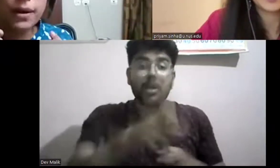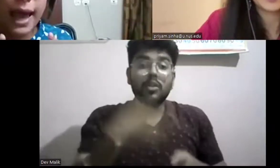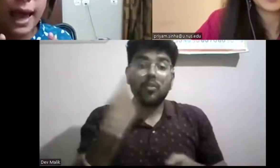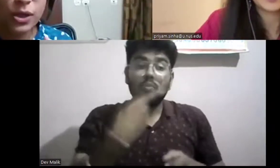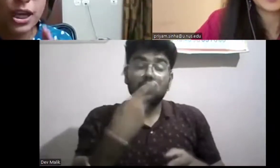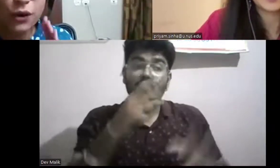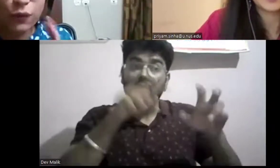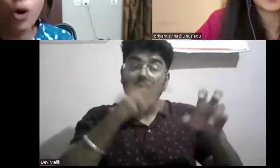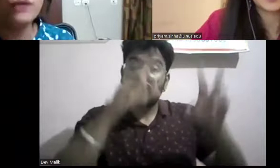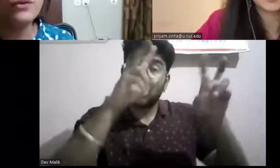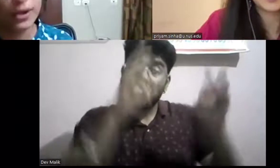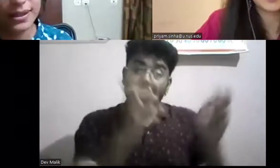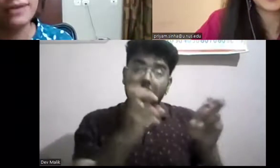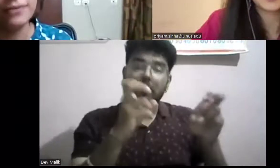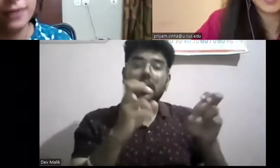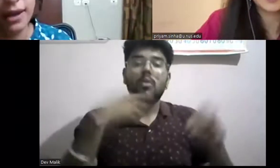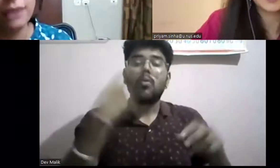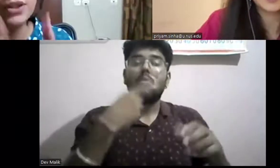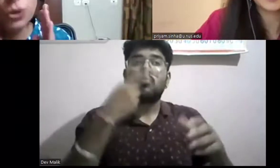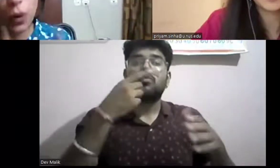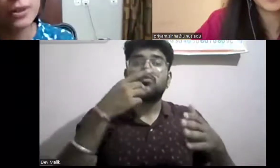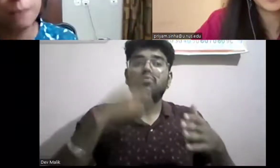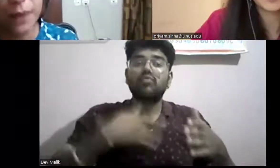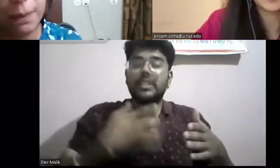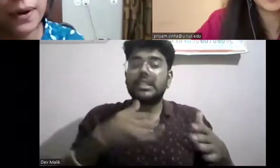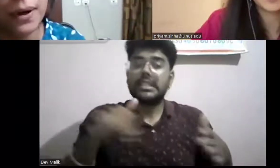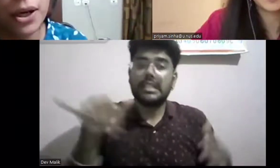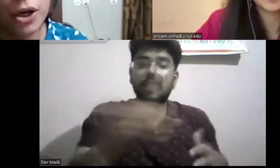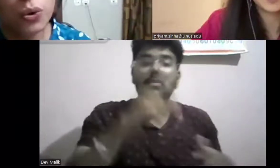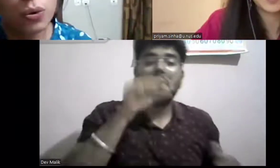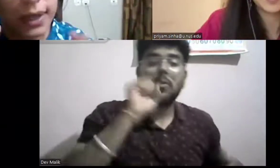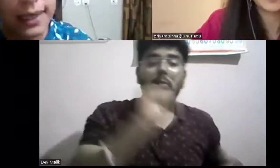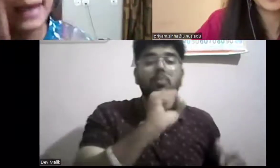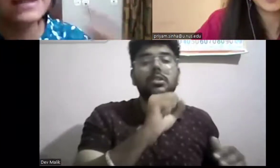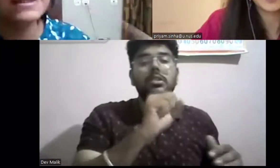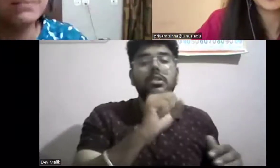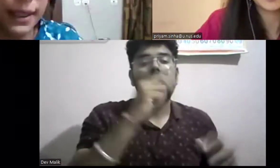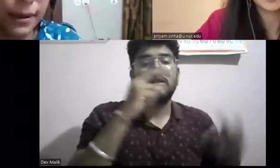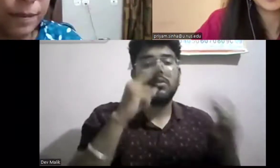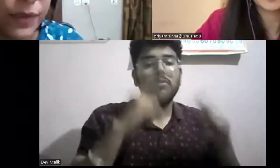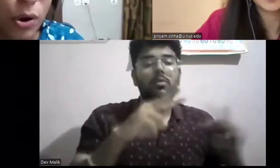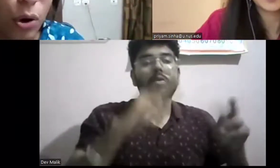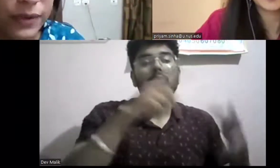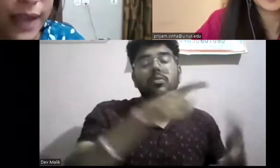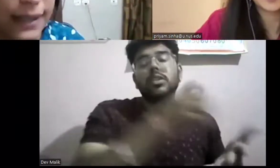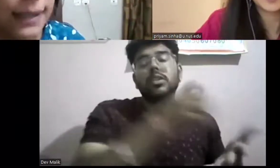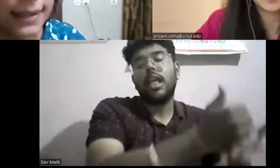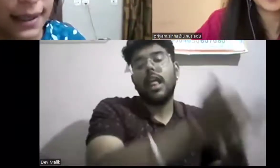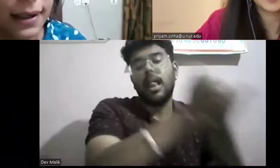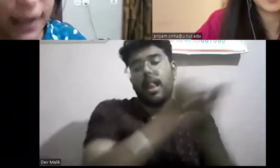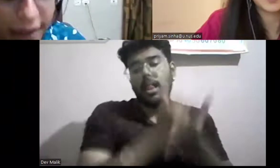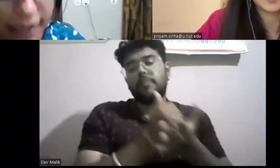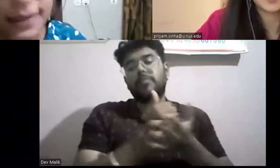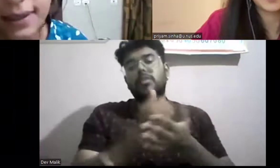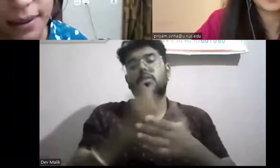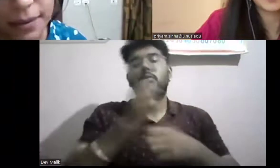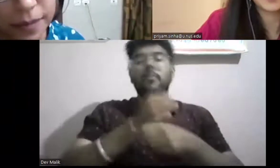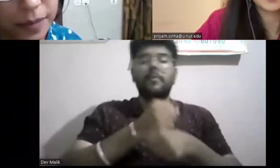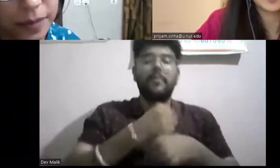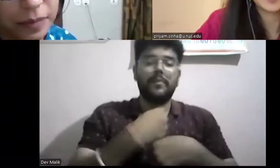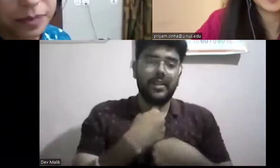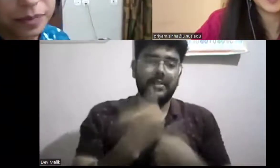to actually involve yourself there with those people to create something of that